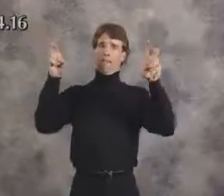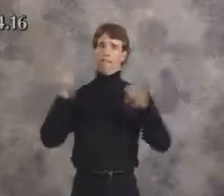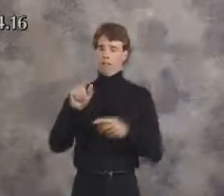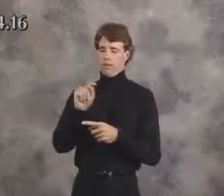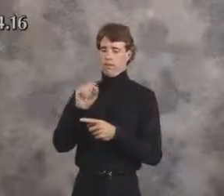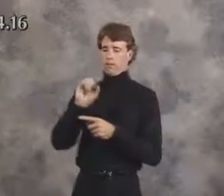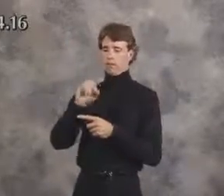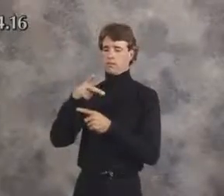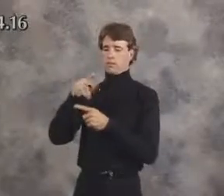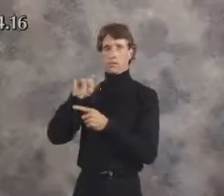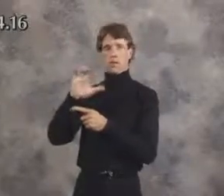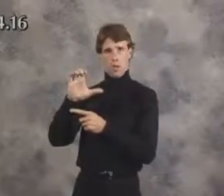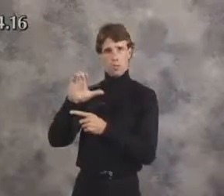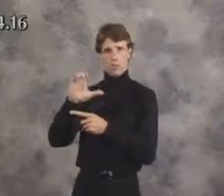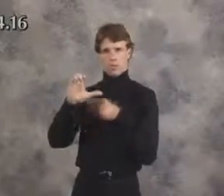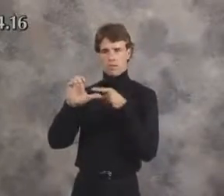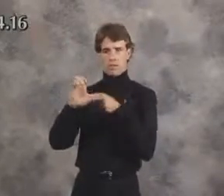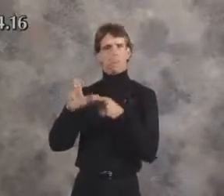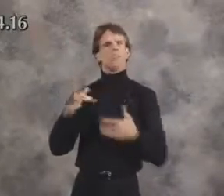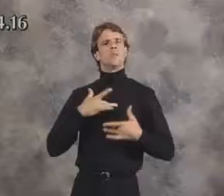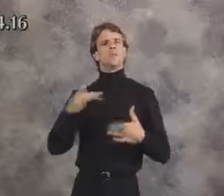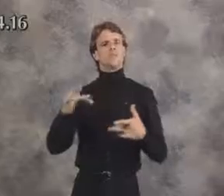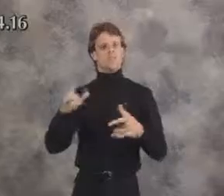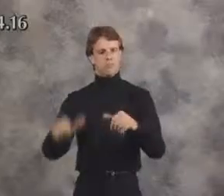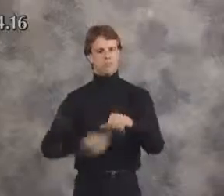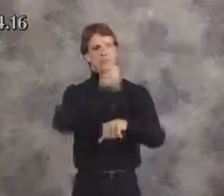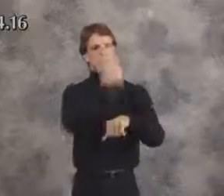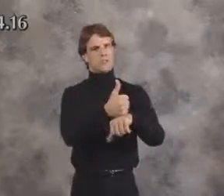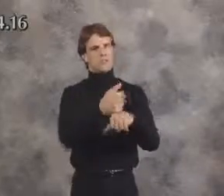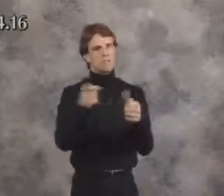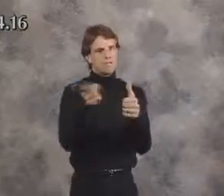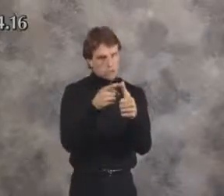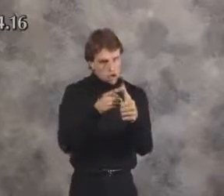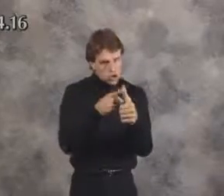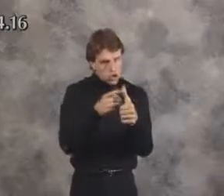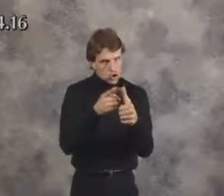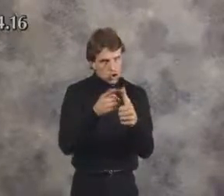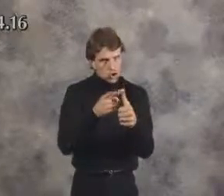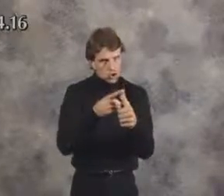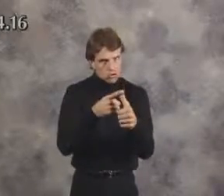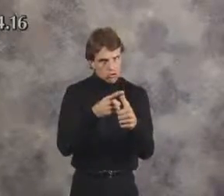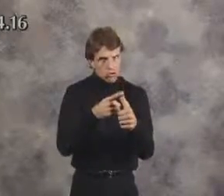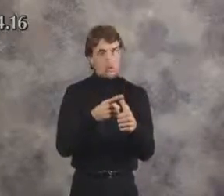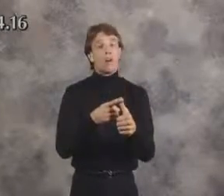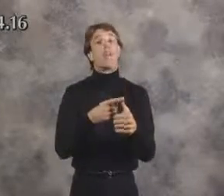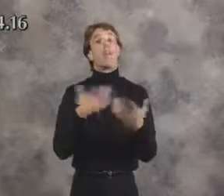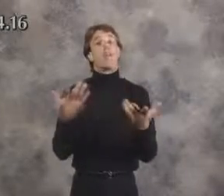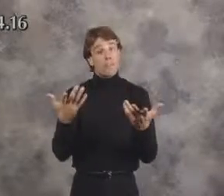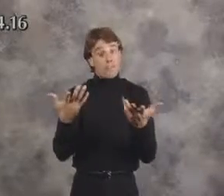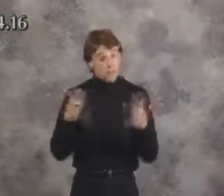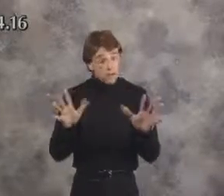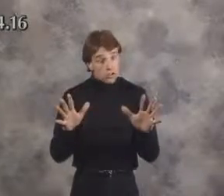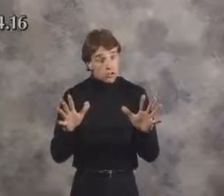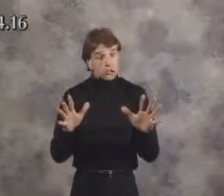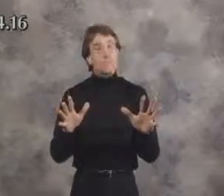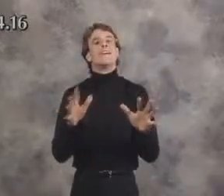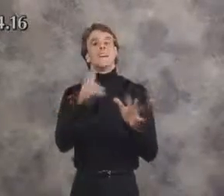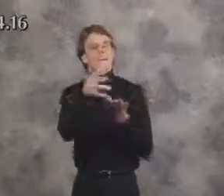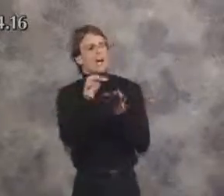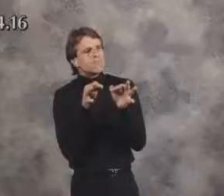the topic is established first, and then what